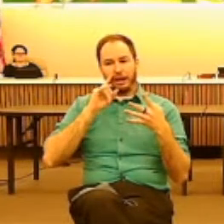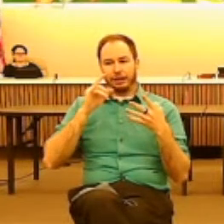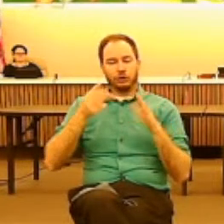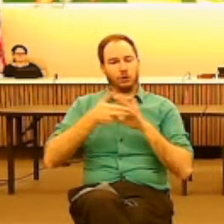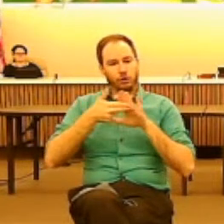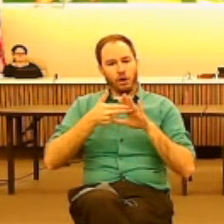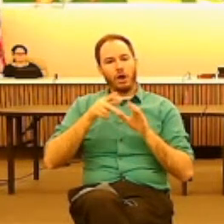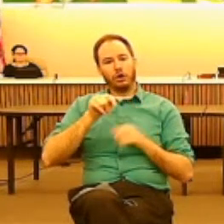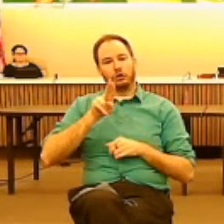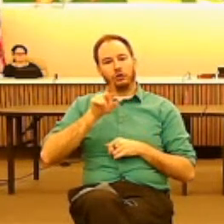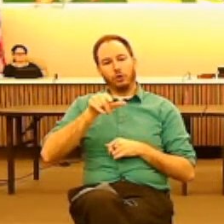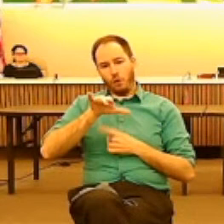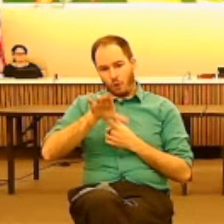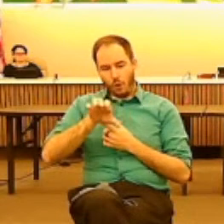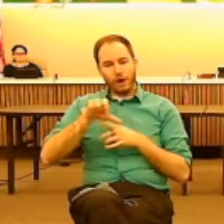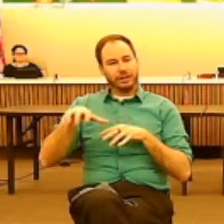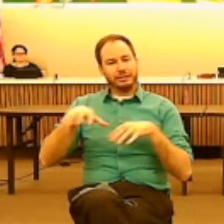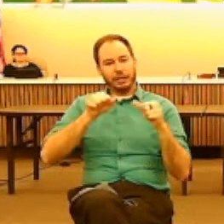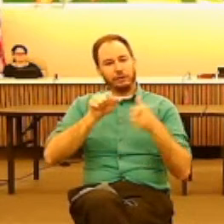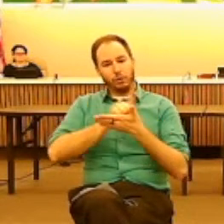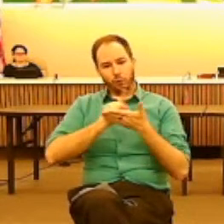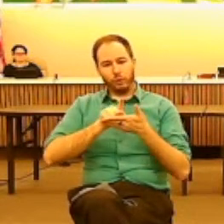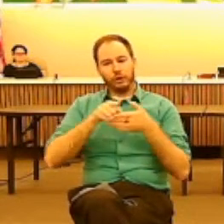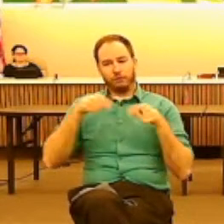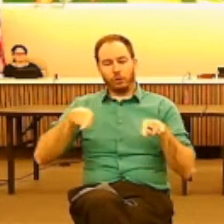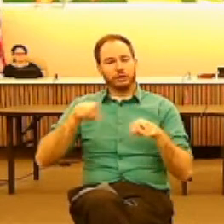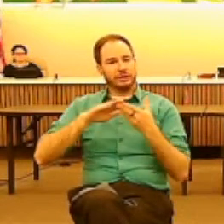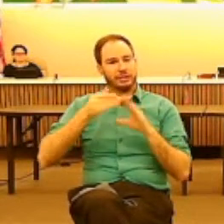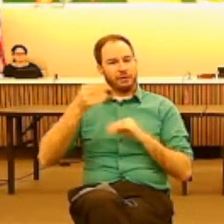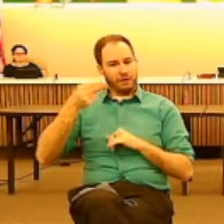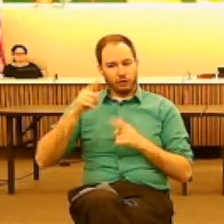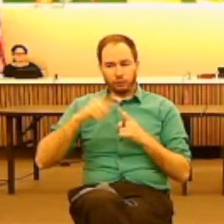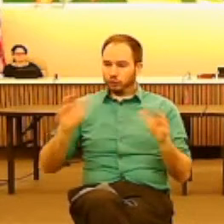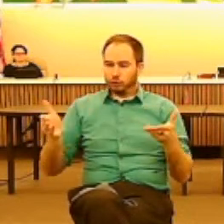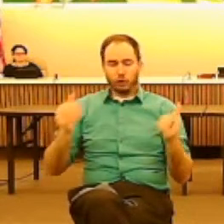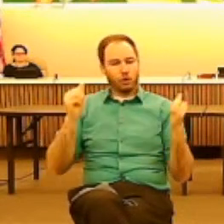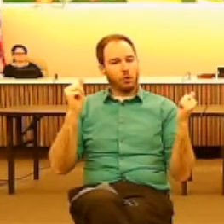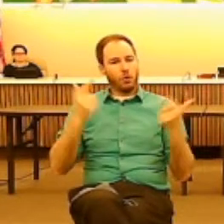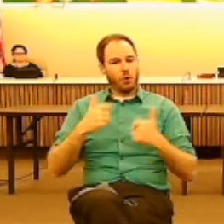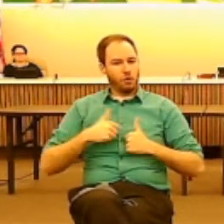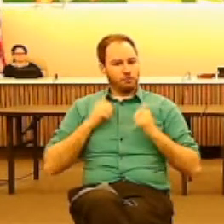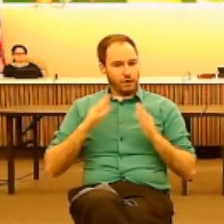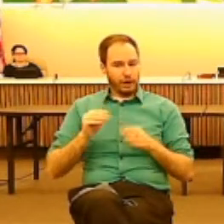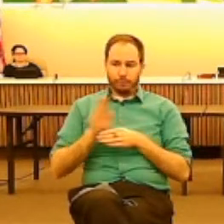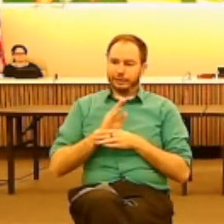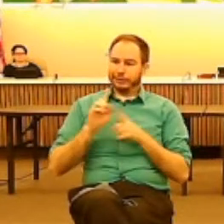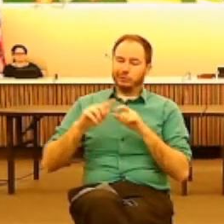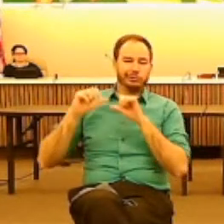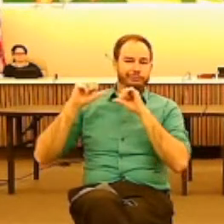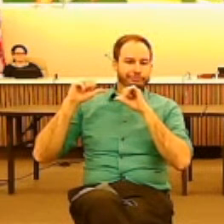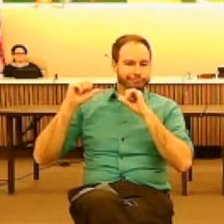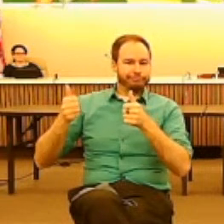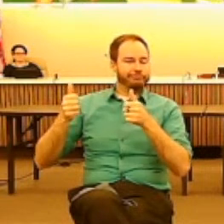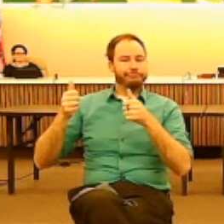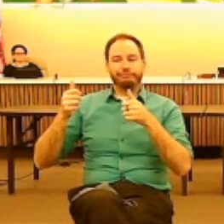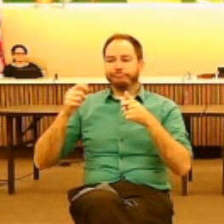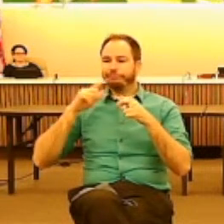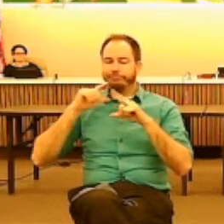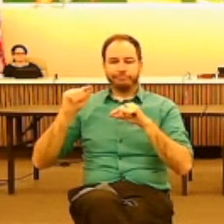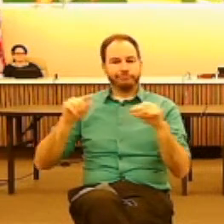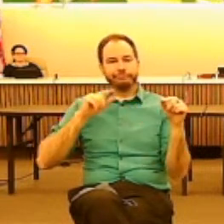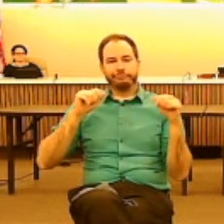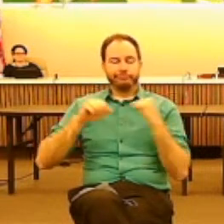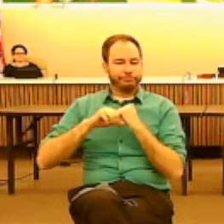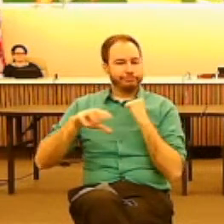Turquoise Takeover Week throughout the town of Henrietta, and encourages all residents and businesses to help spread the word and to learn